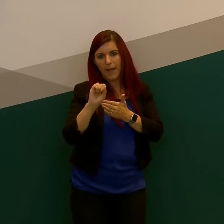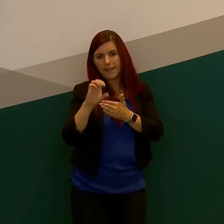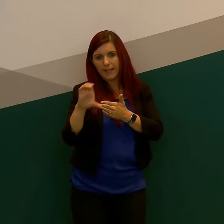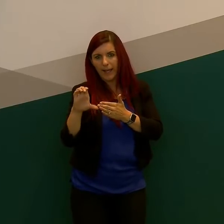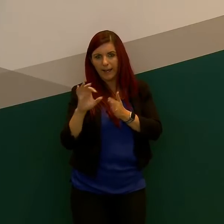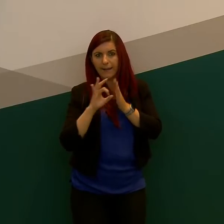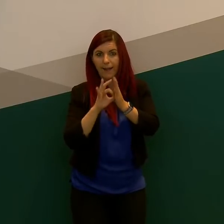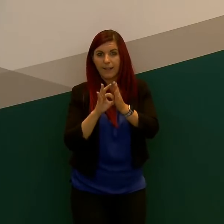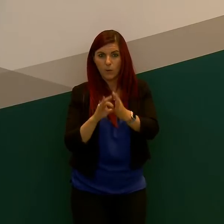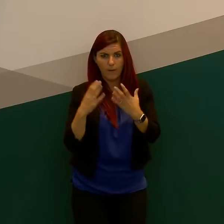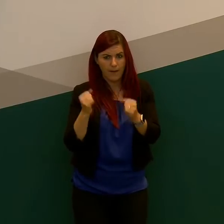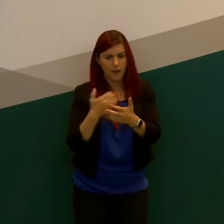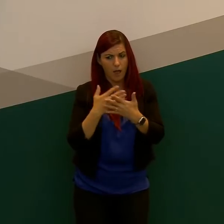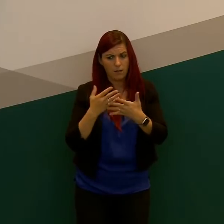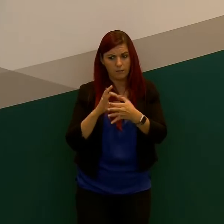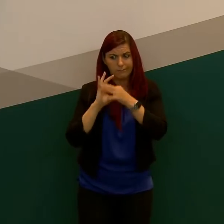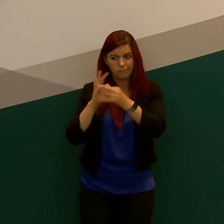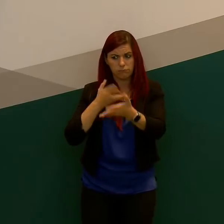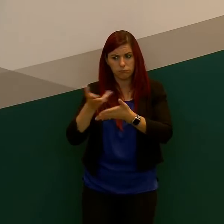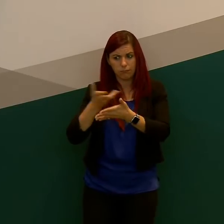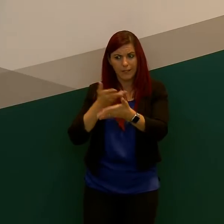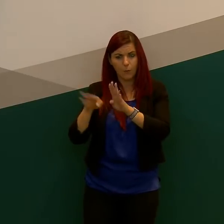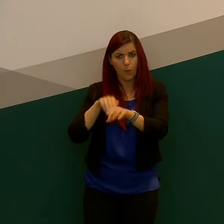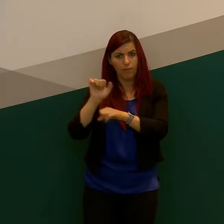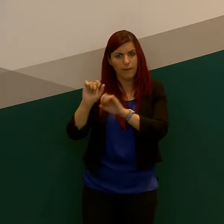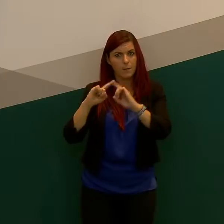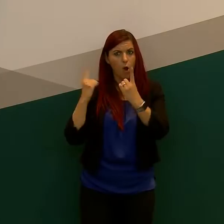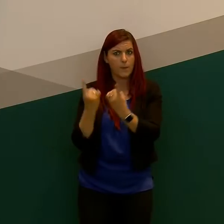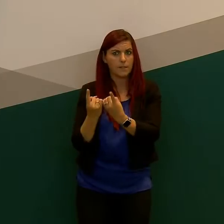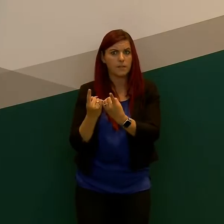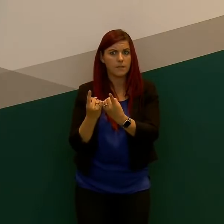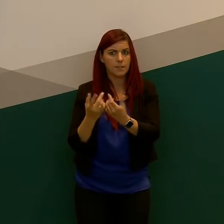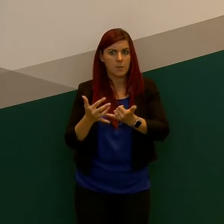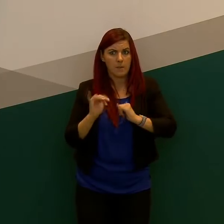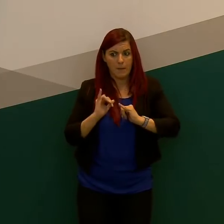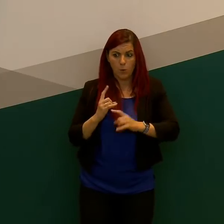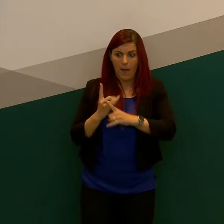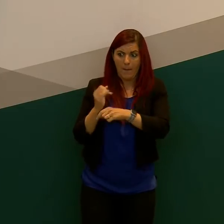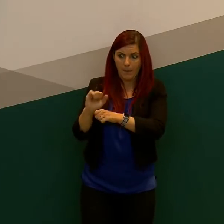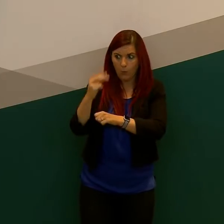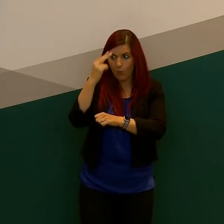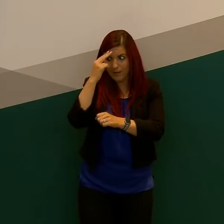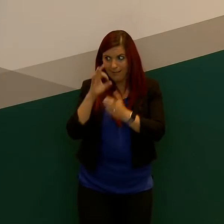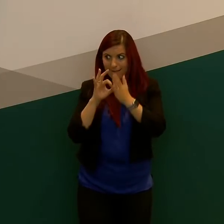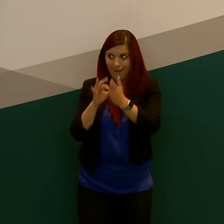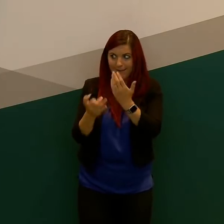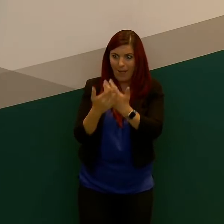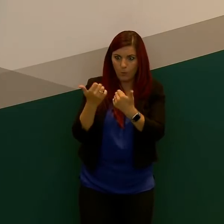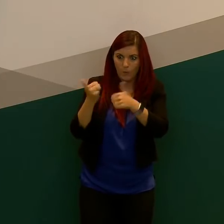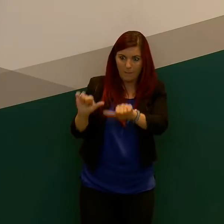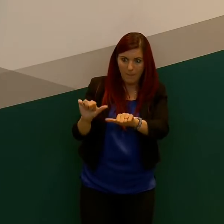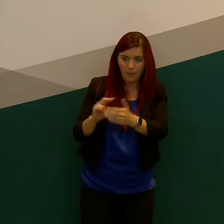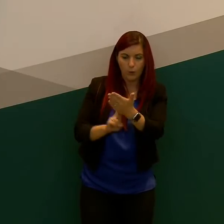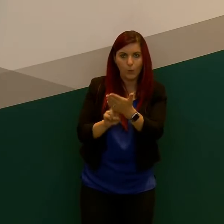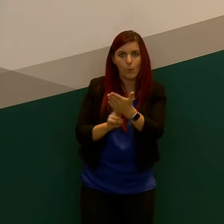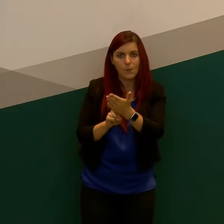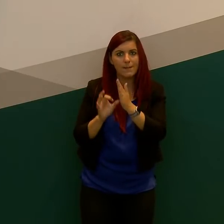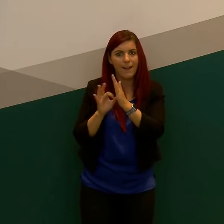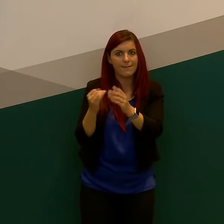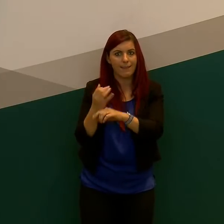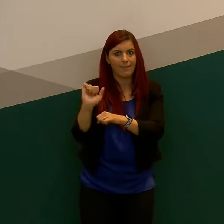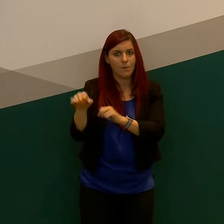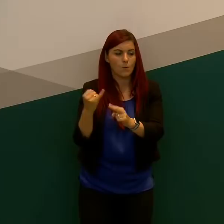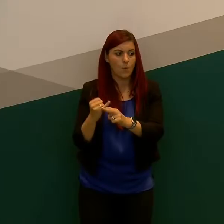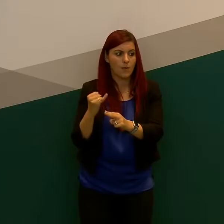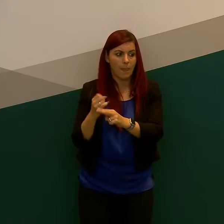good and extensive engagement with that department to enable them to do it and to implement it. It remains the case